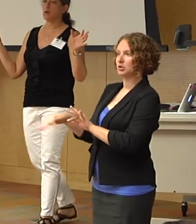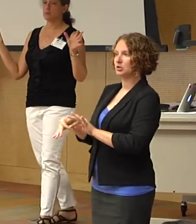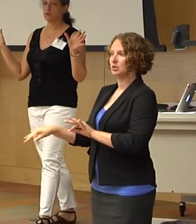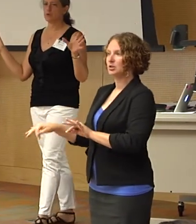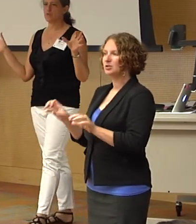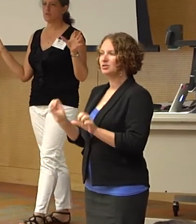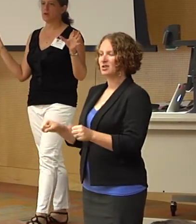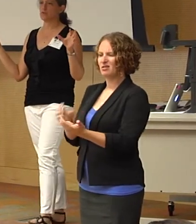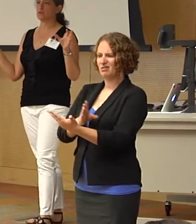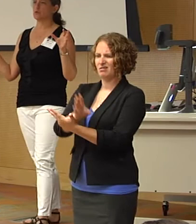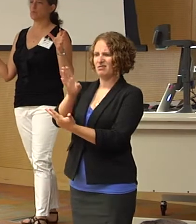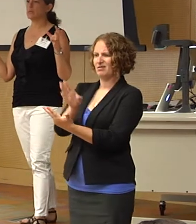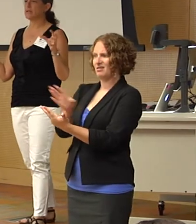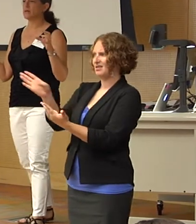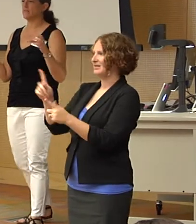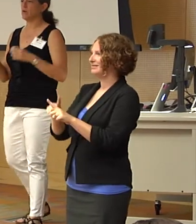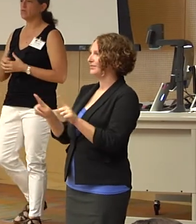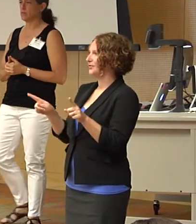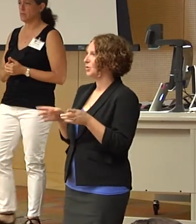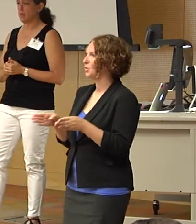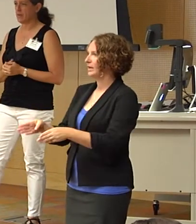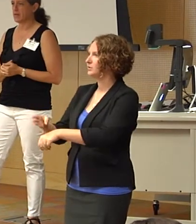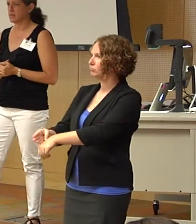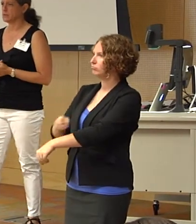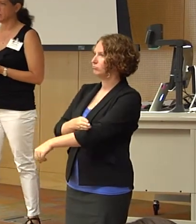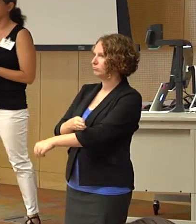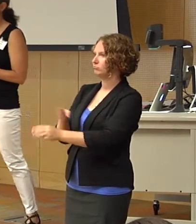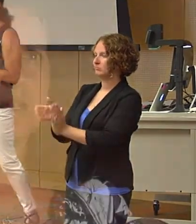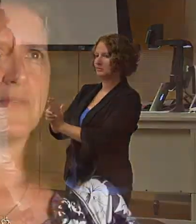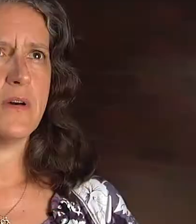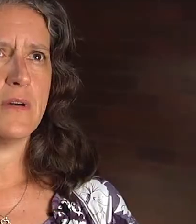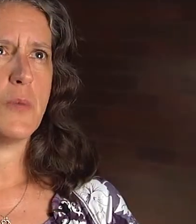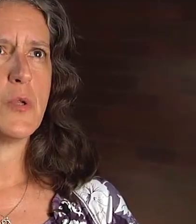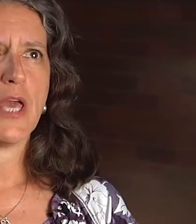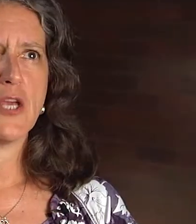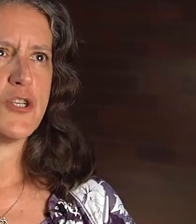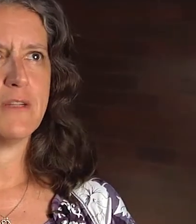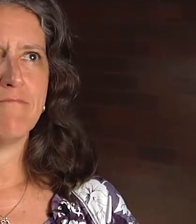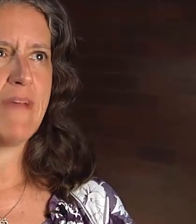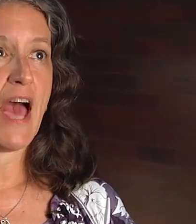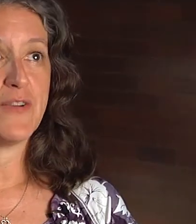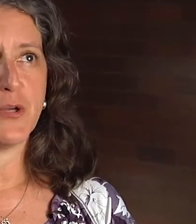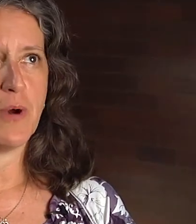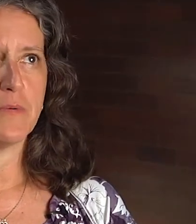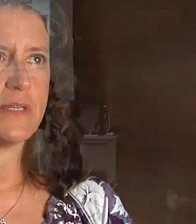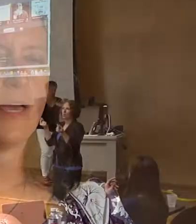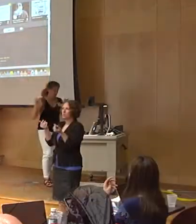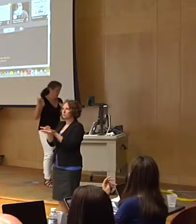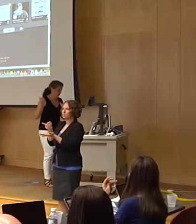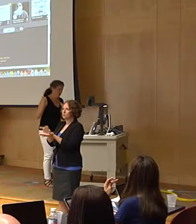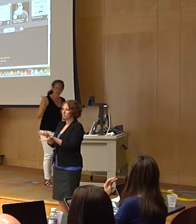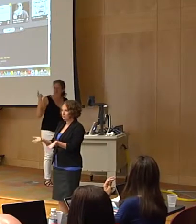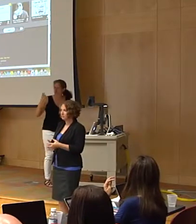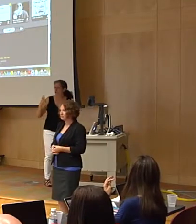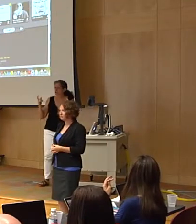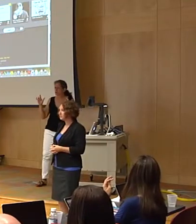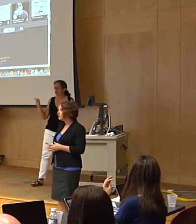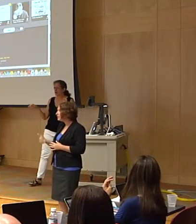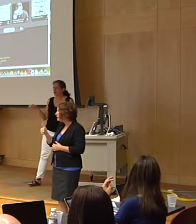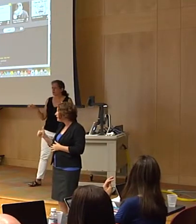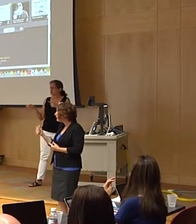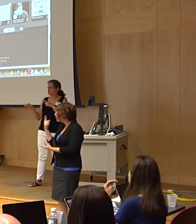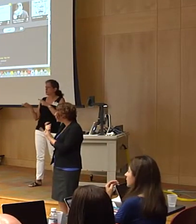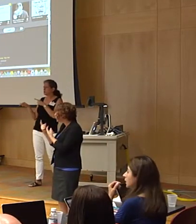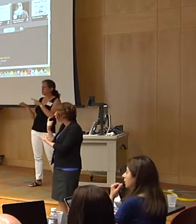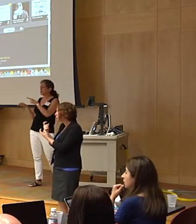such a good opportunity for them to really get involved with the mathematics. It's kind of a communication avenue, I would say, online, where